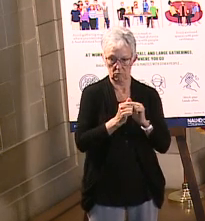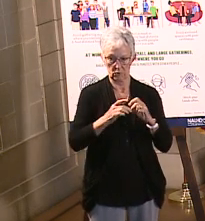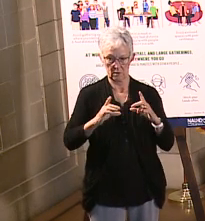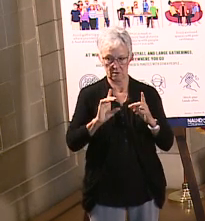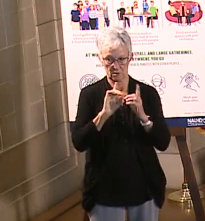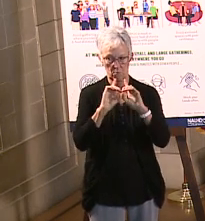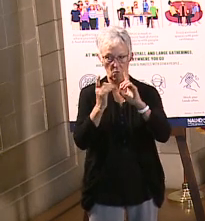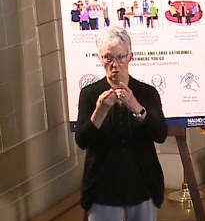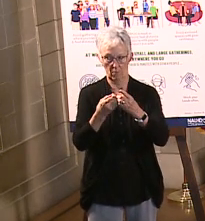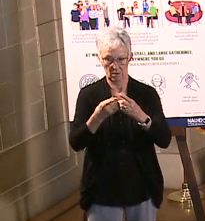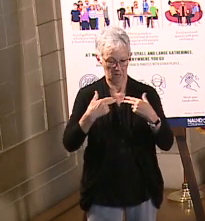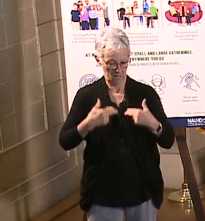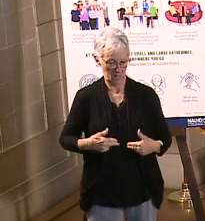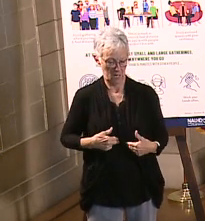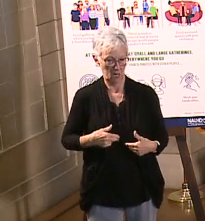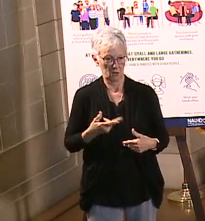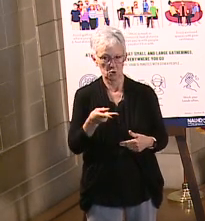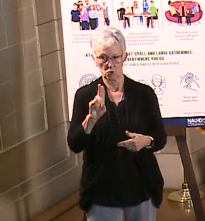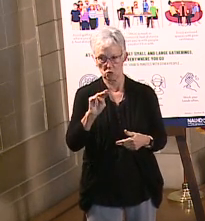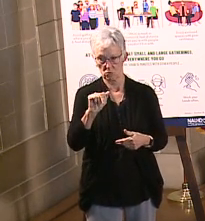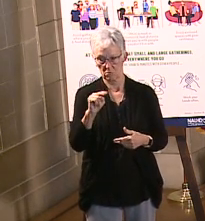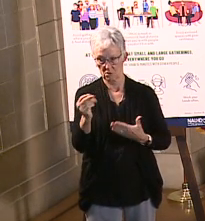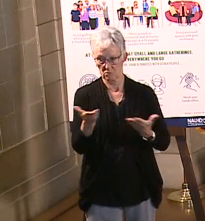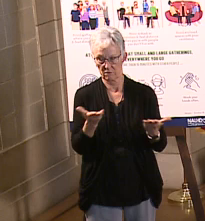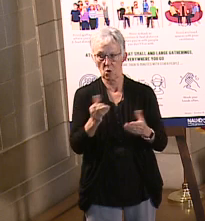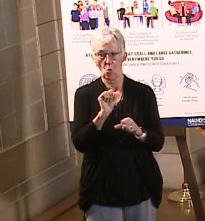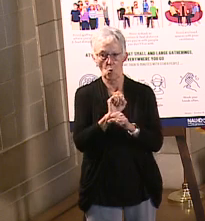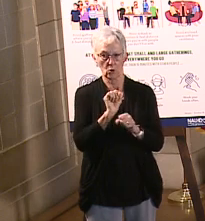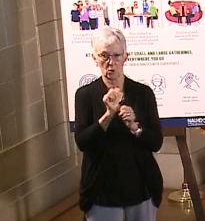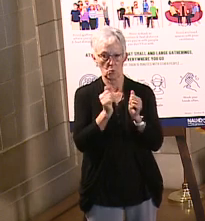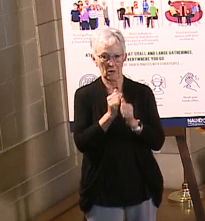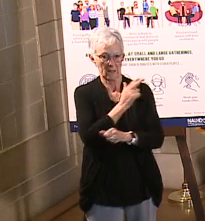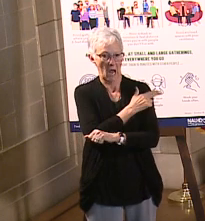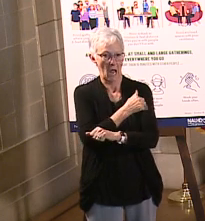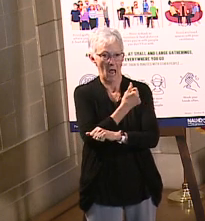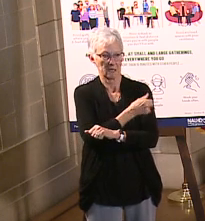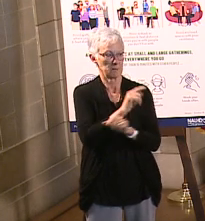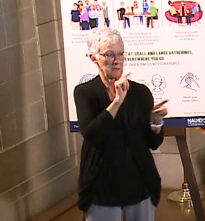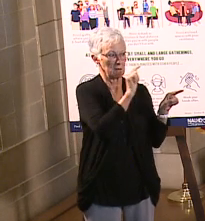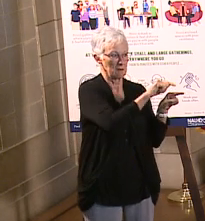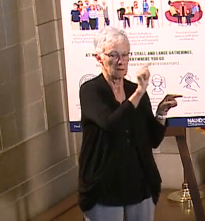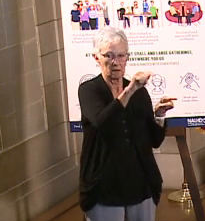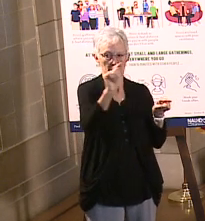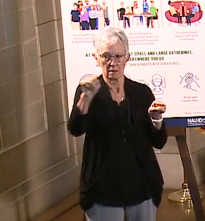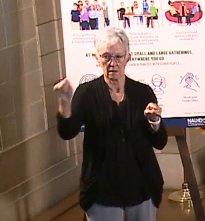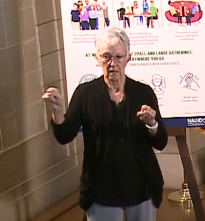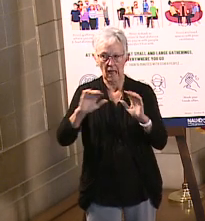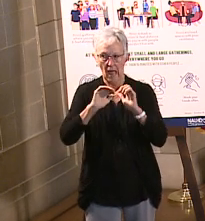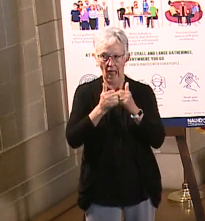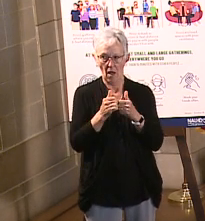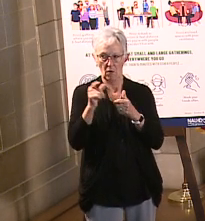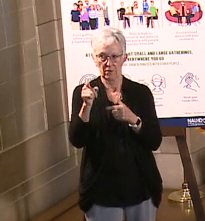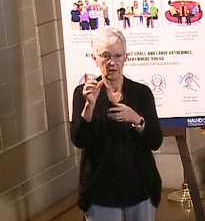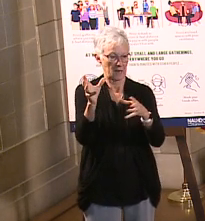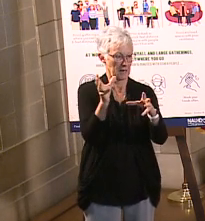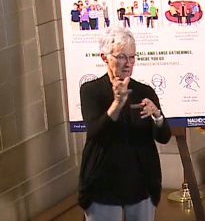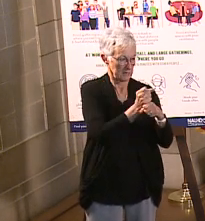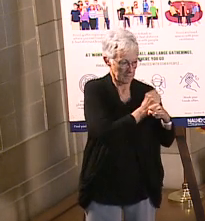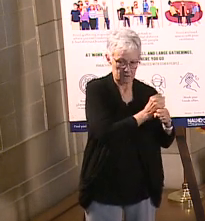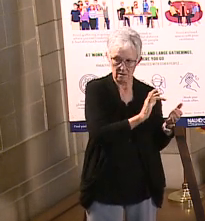to distribute that, and then working with the hospitals on their distribution plan as far as how they get that out as well. So we are